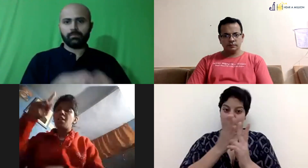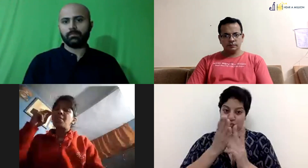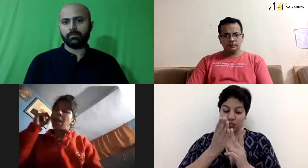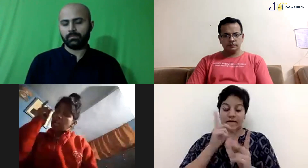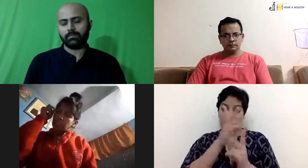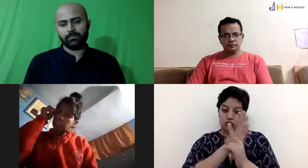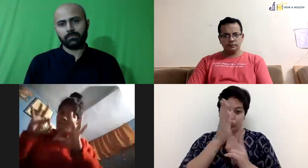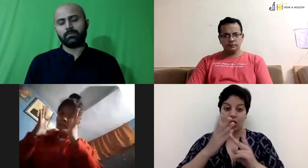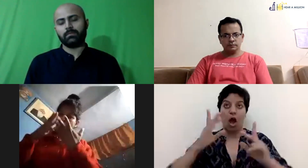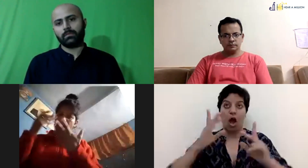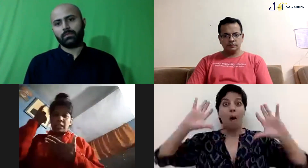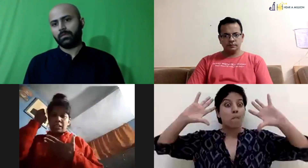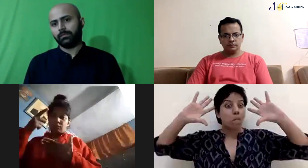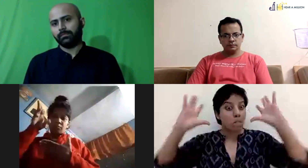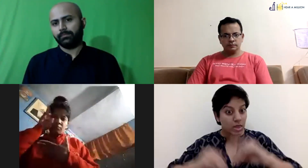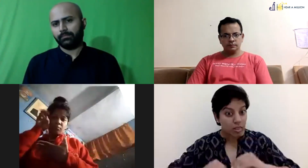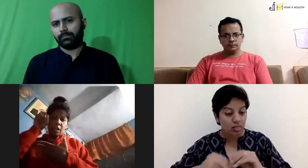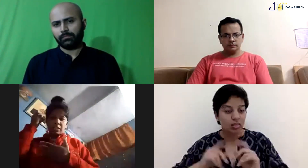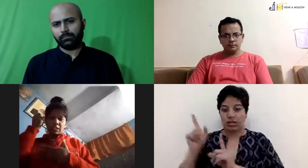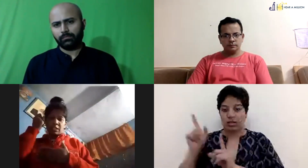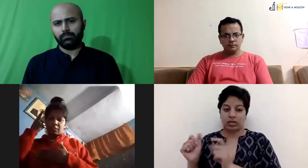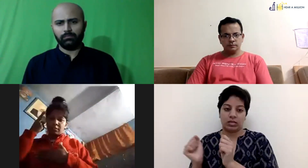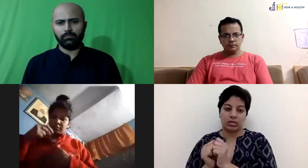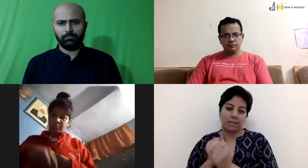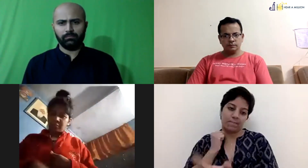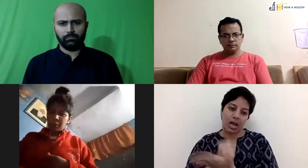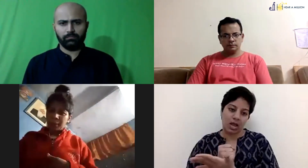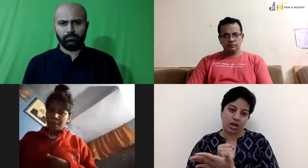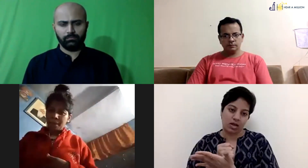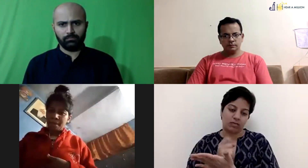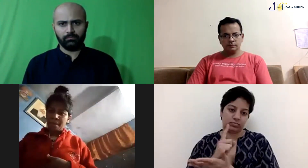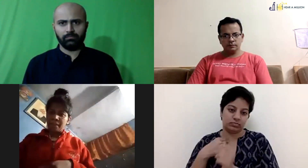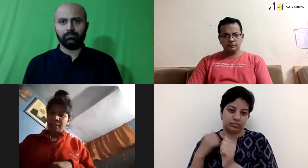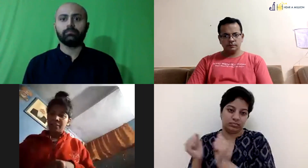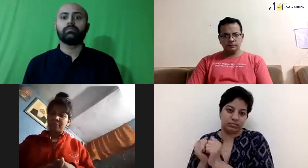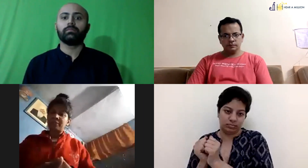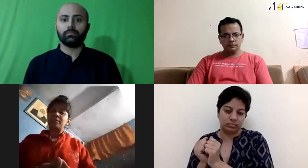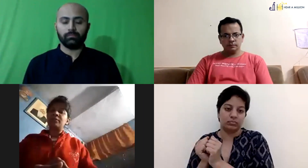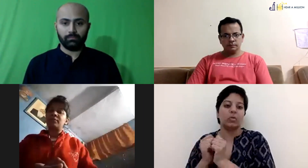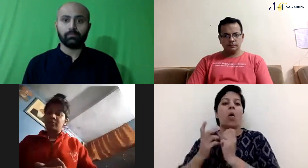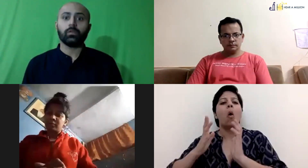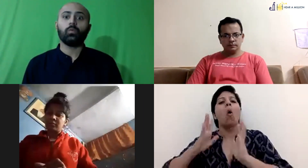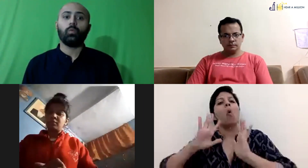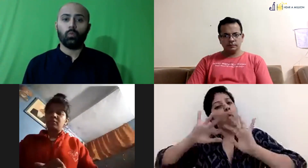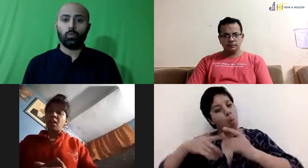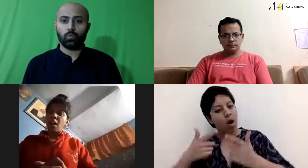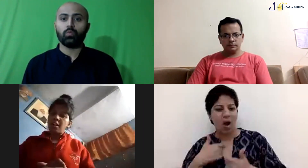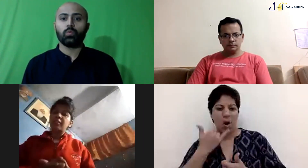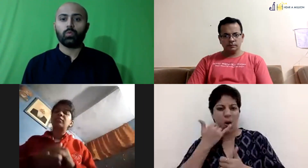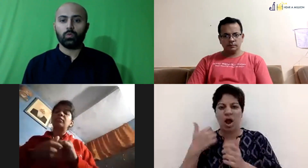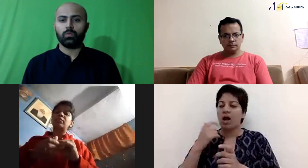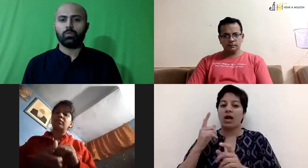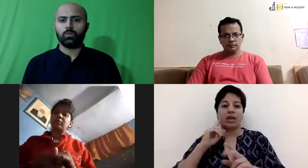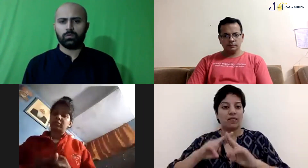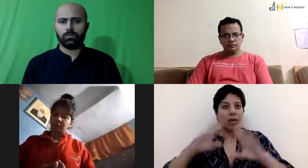people. So, there are two ways, okay? If we have the complete lights off, so I need support from another